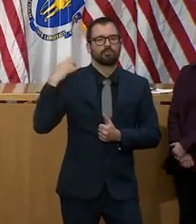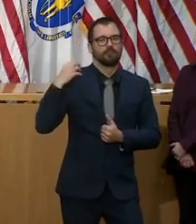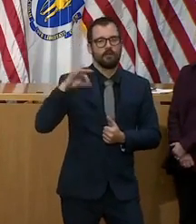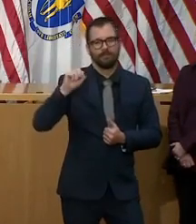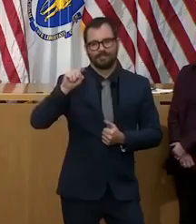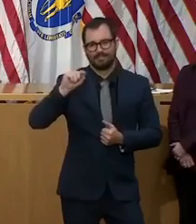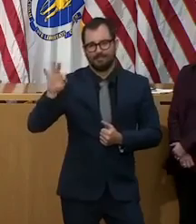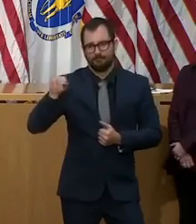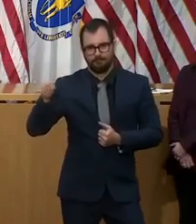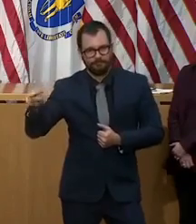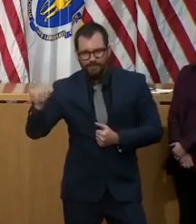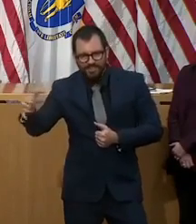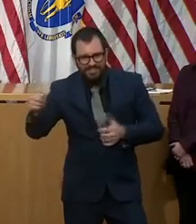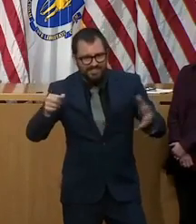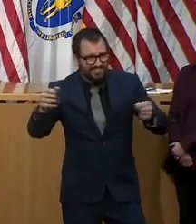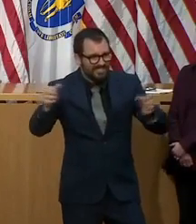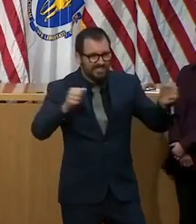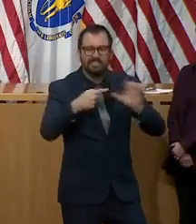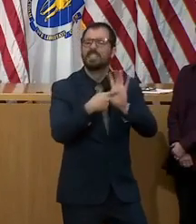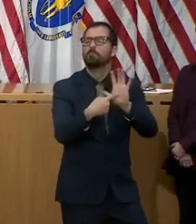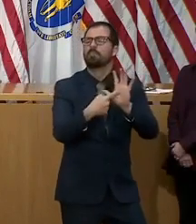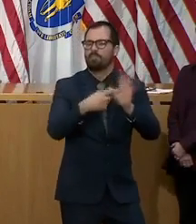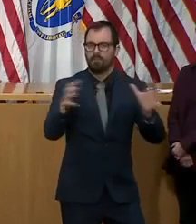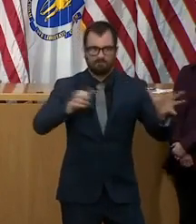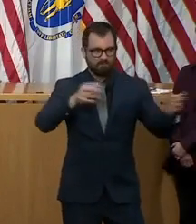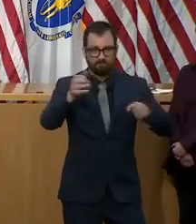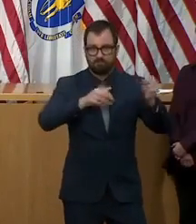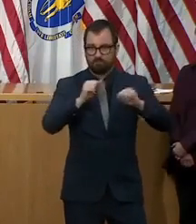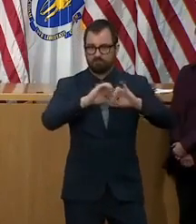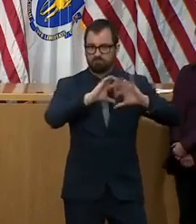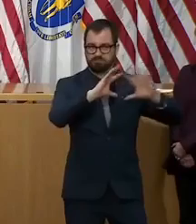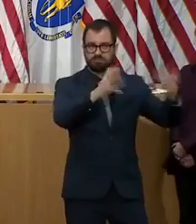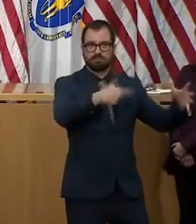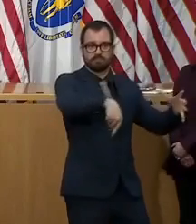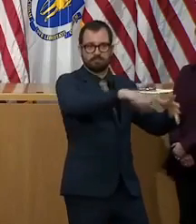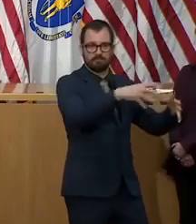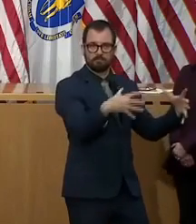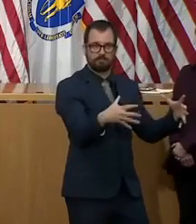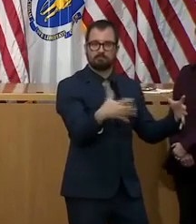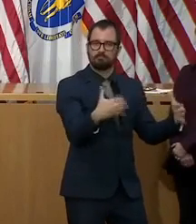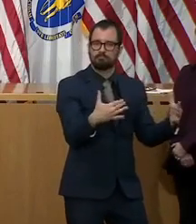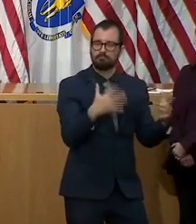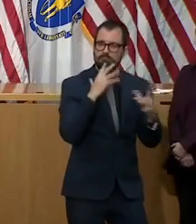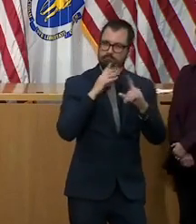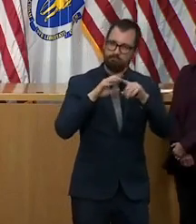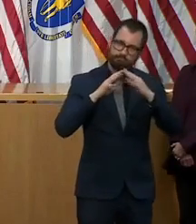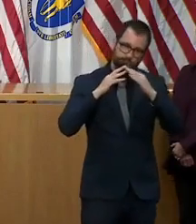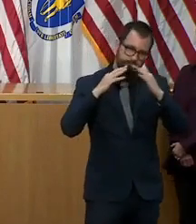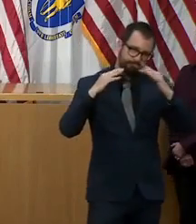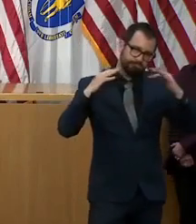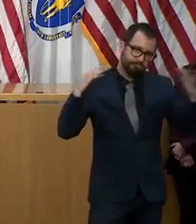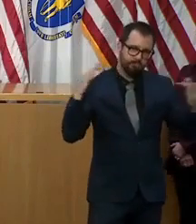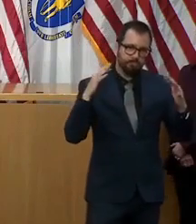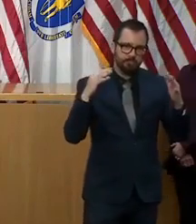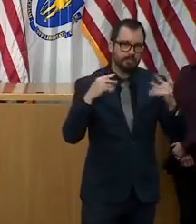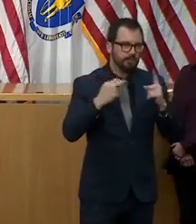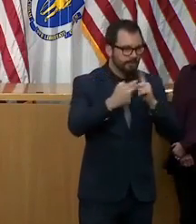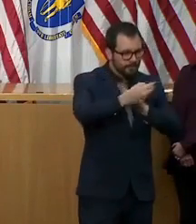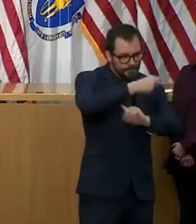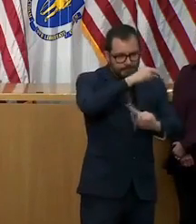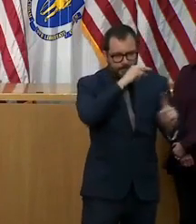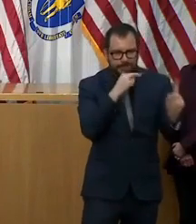as the governor mentioned, bringing their diversity of thought and experience, as well